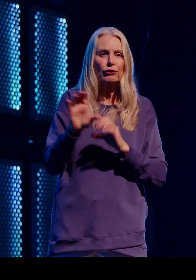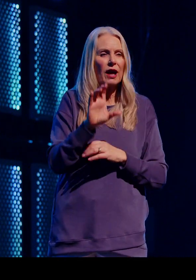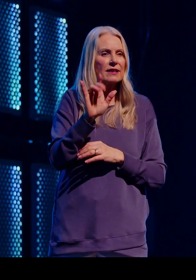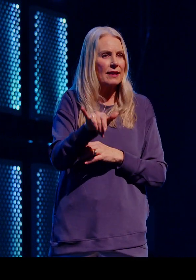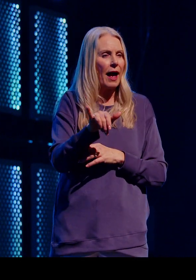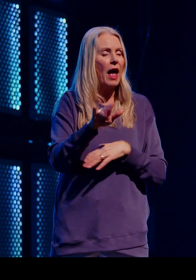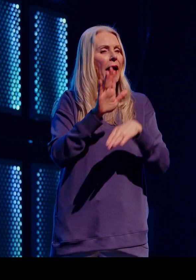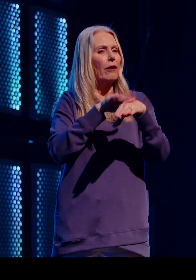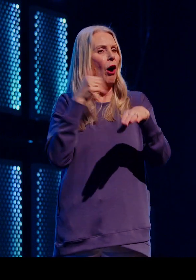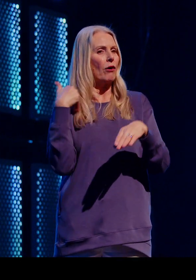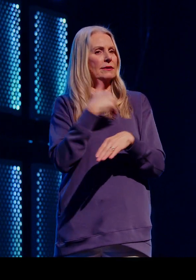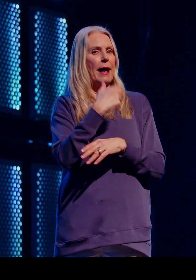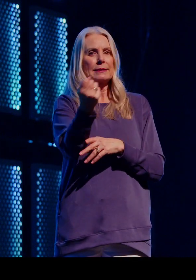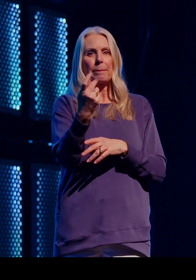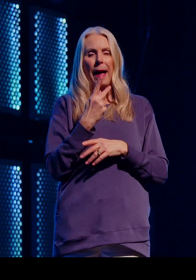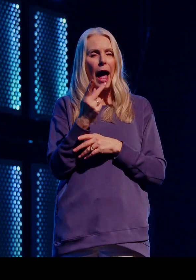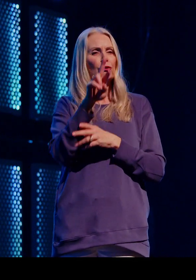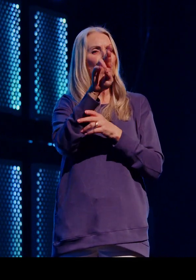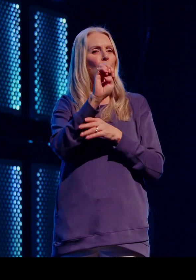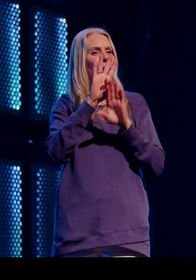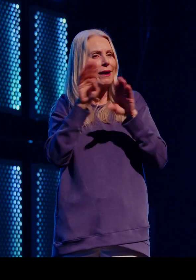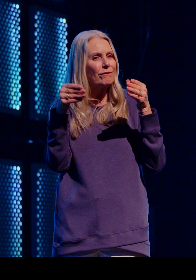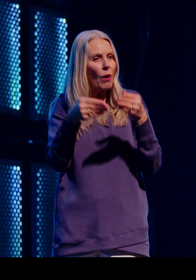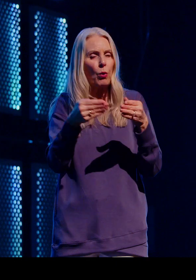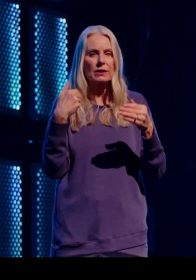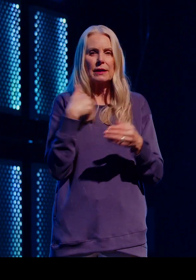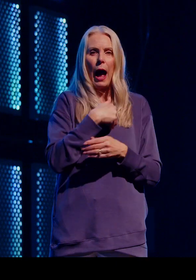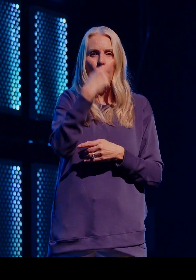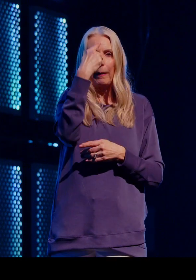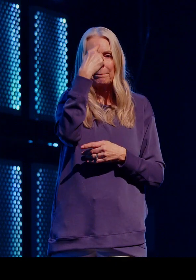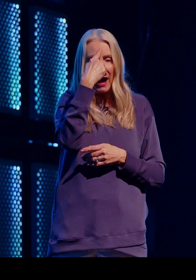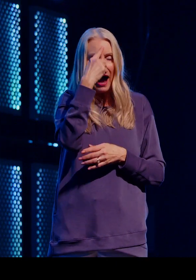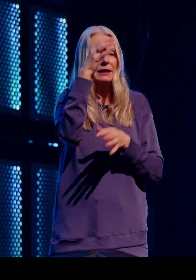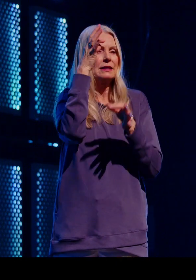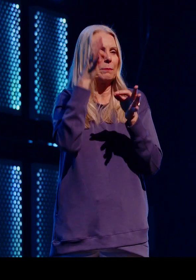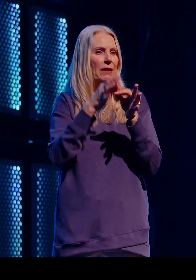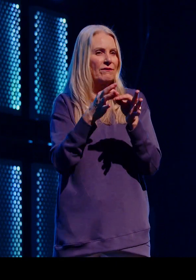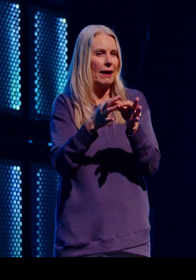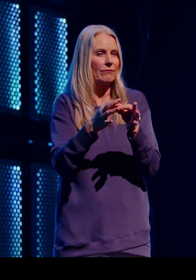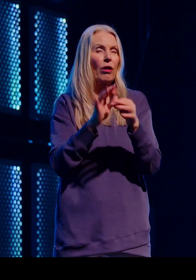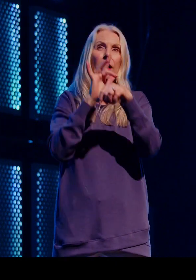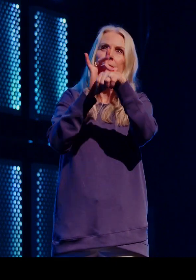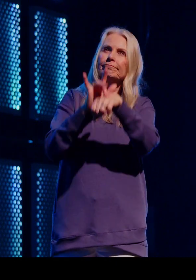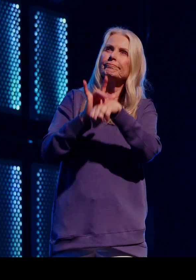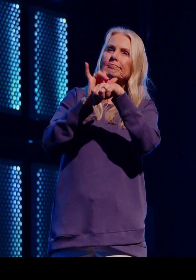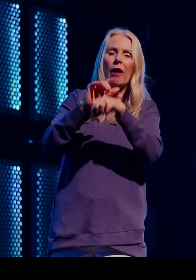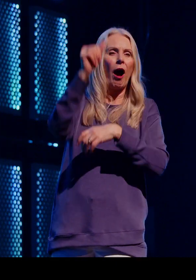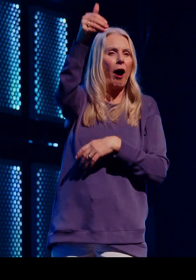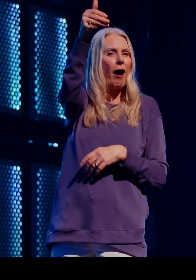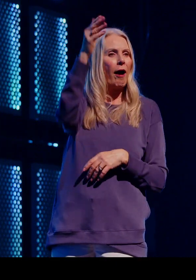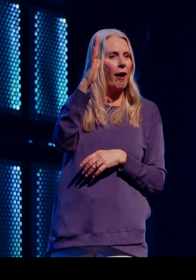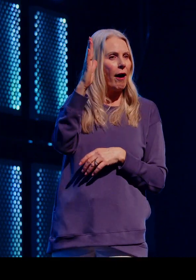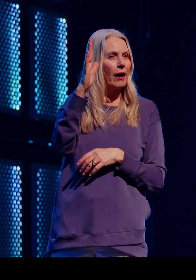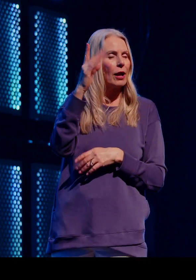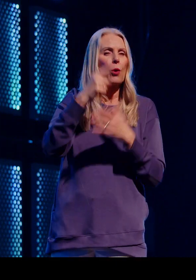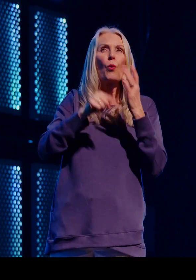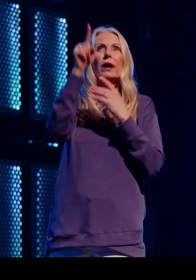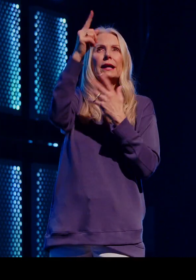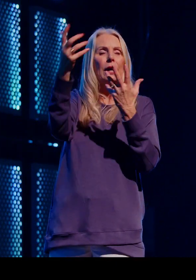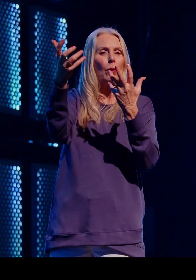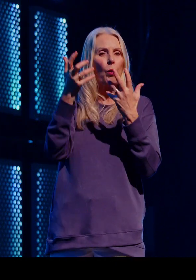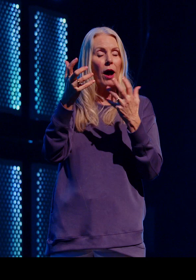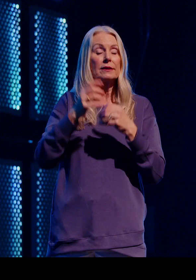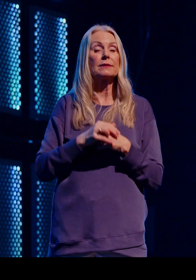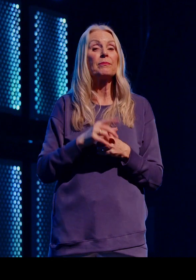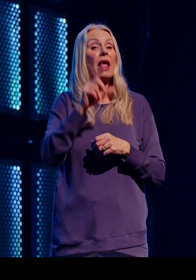us back to refocus our mindset to be faithful on the things God has called us to. The other word I want to